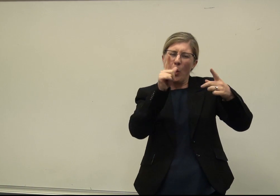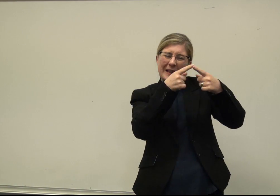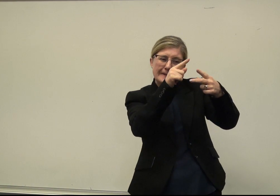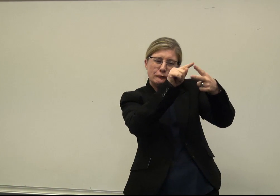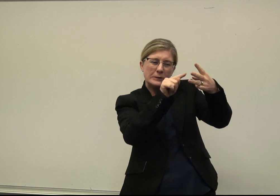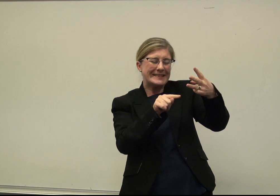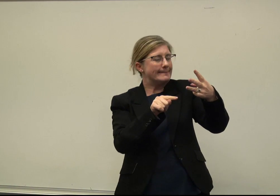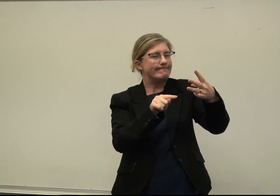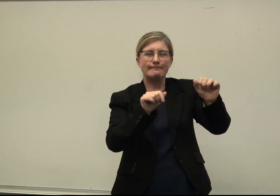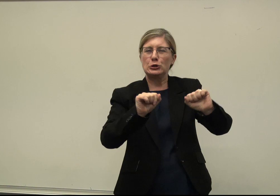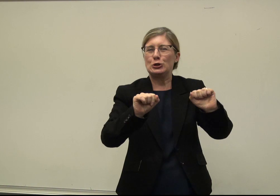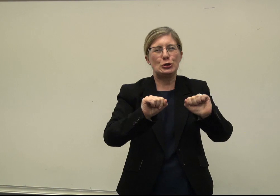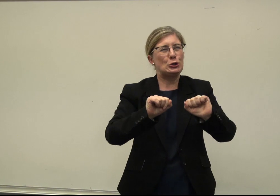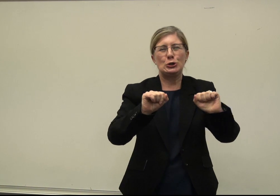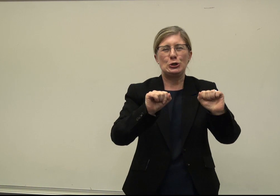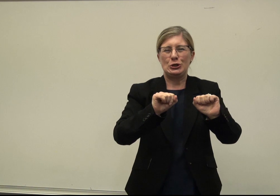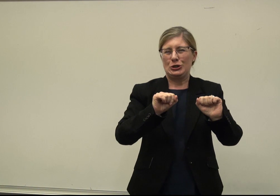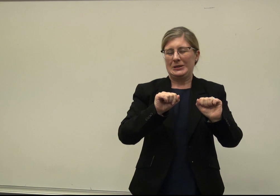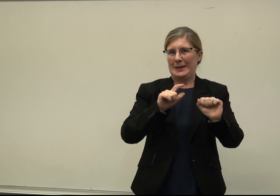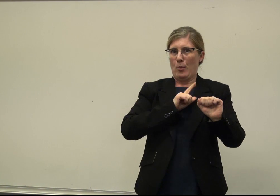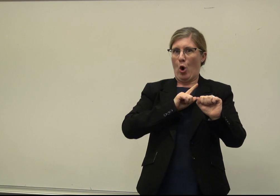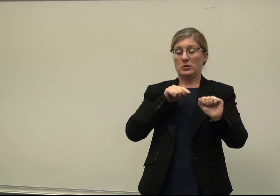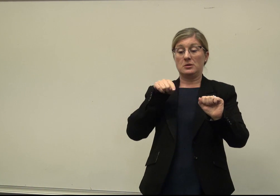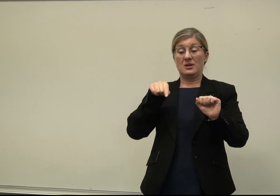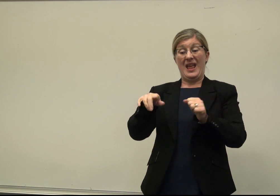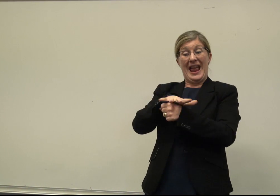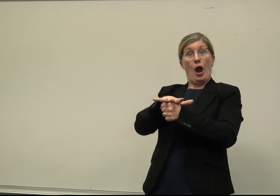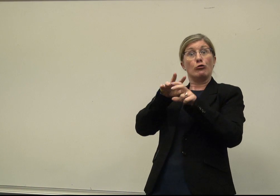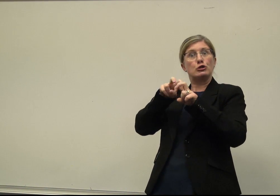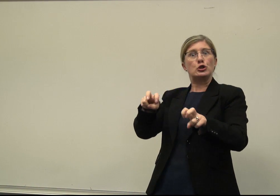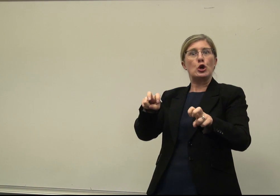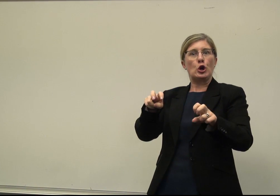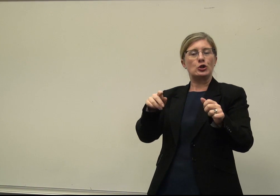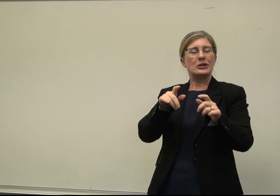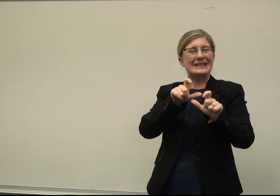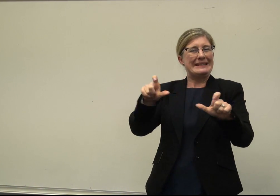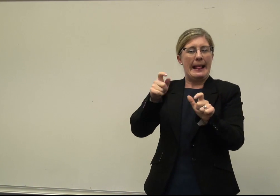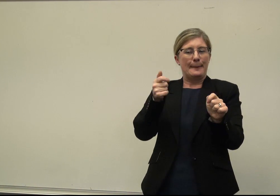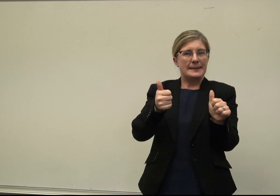Because research on bimodal bilingualism is not as advanced as research on